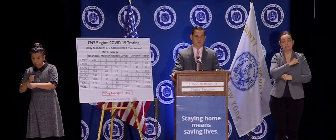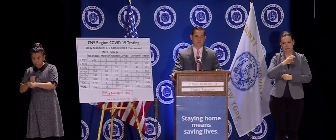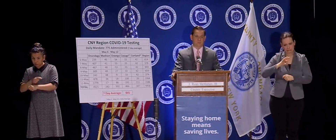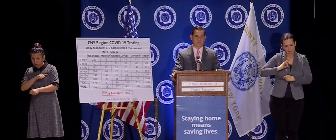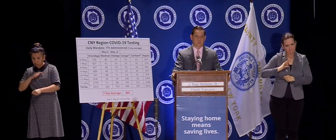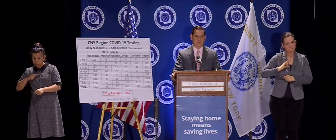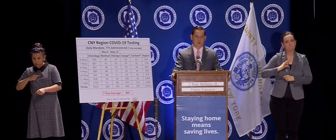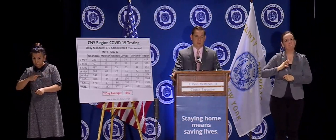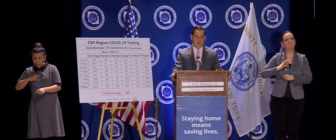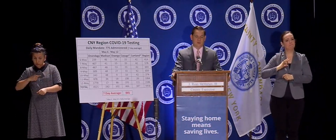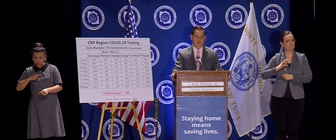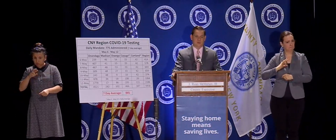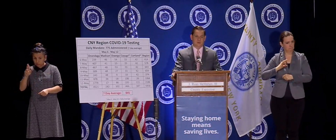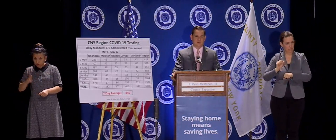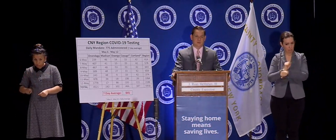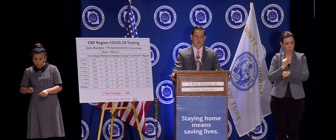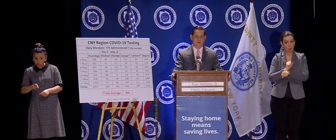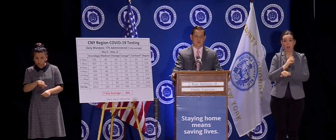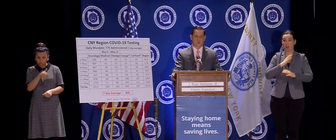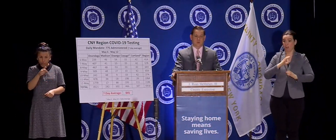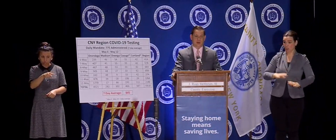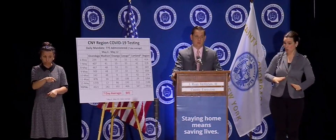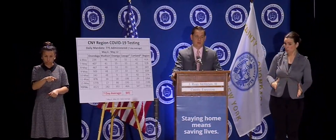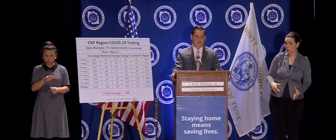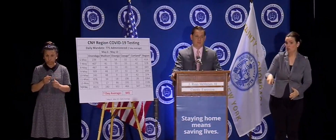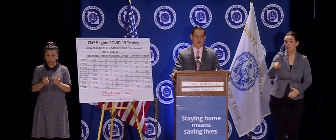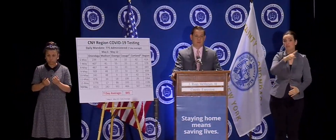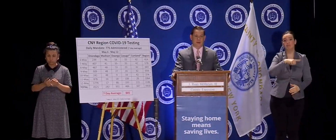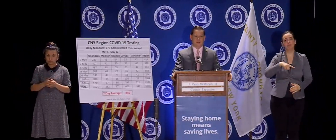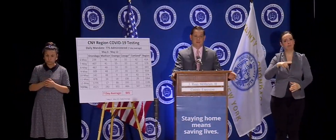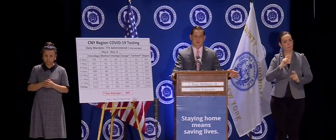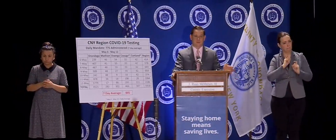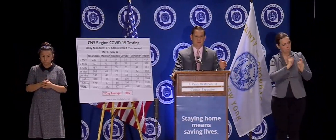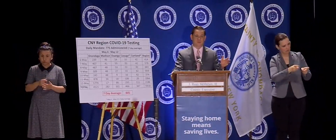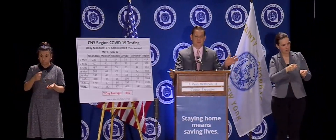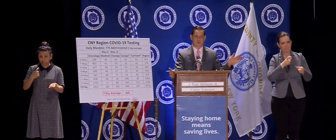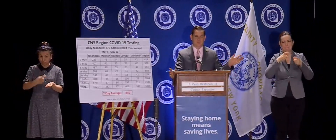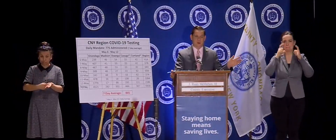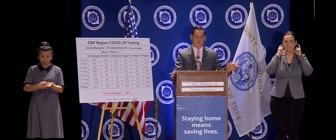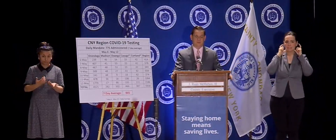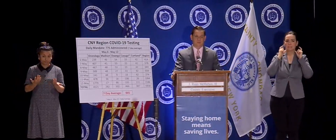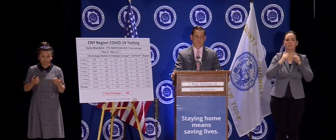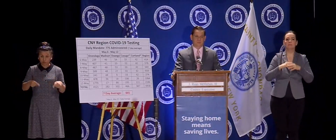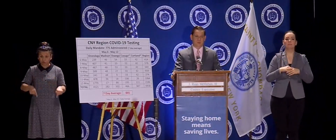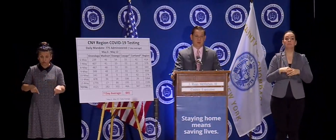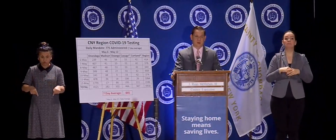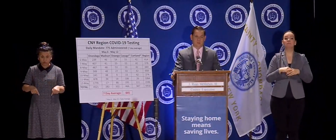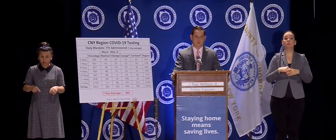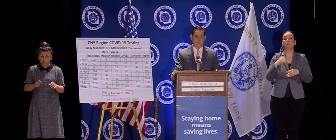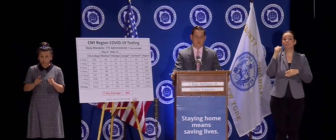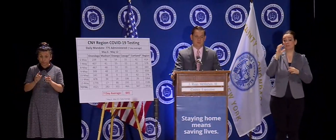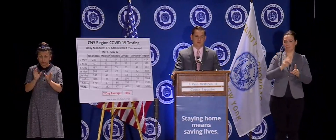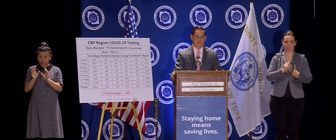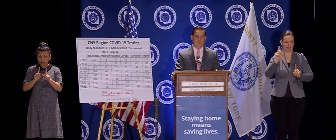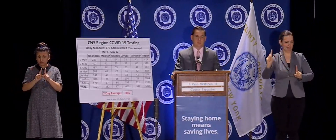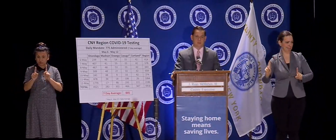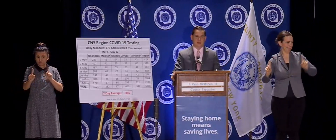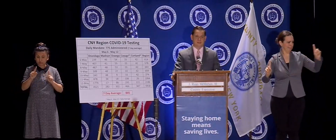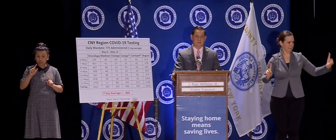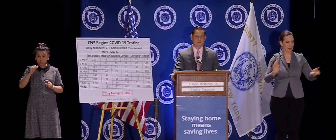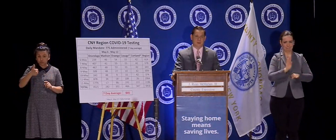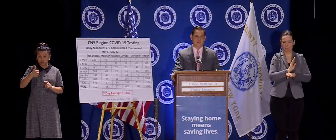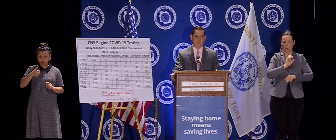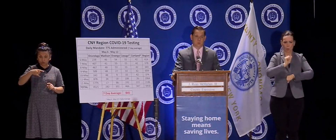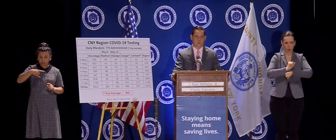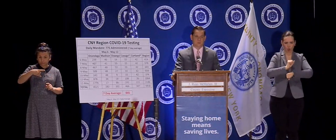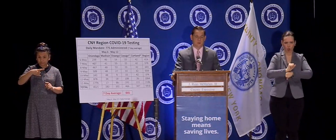customers. And that's the rule now, right? You don't need a mask if you're 6 feet apart, but if you're within 6 feet, you need a